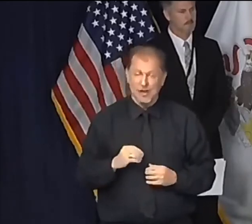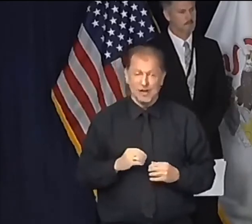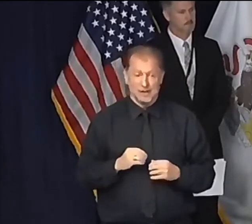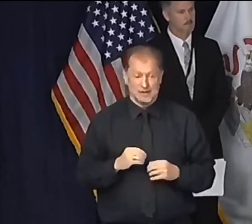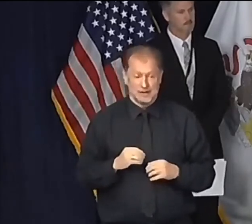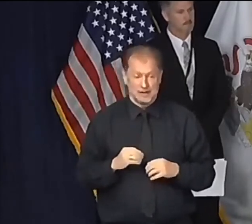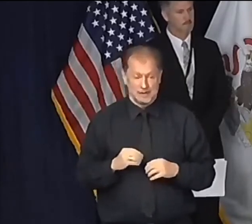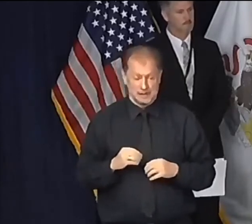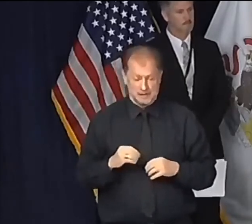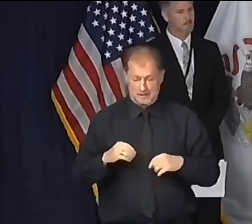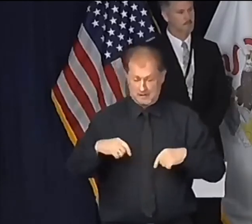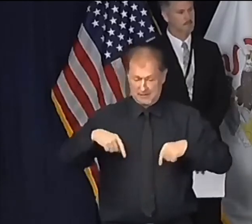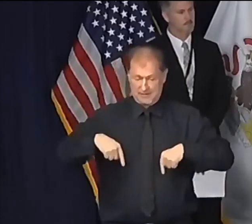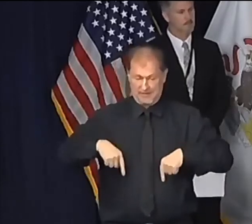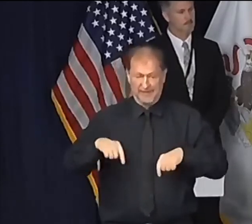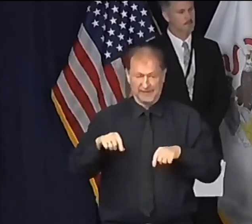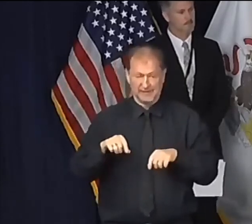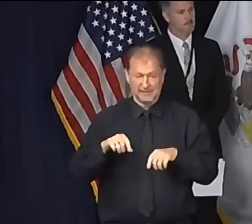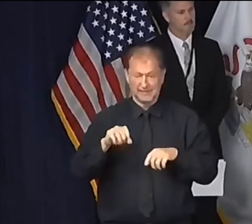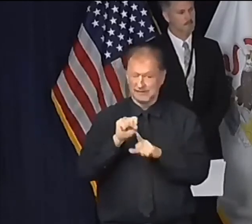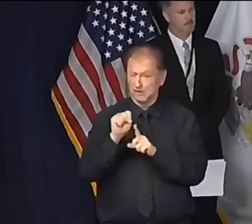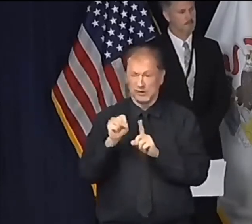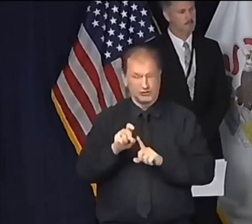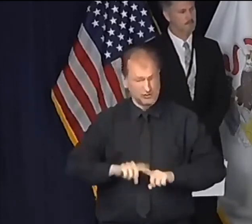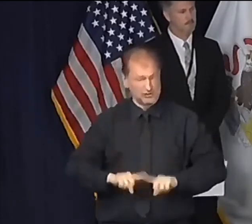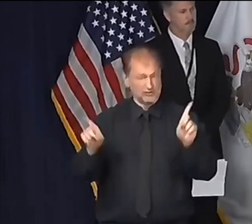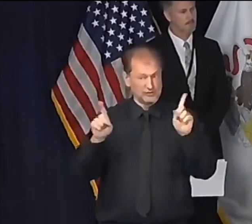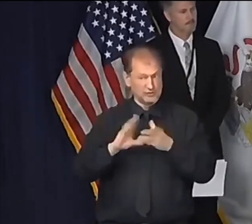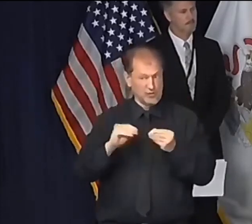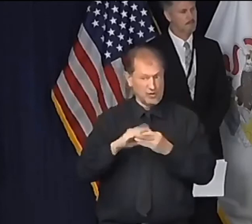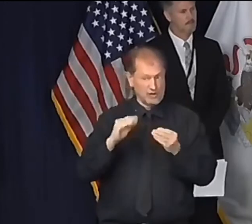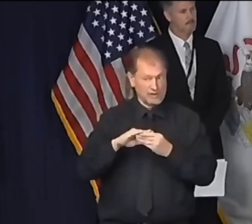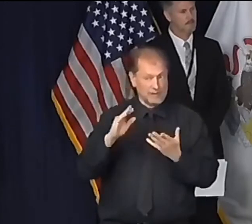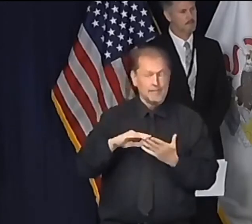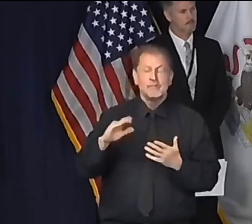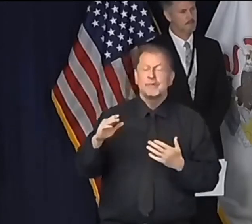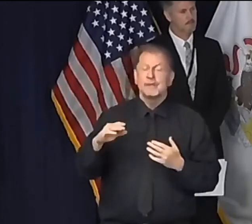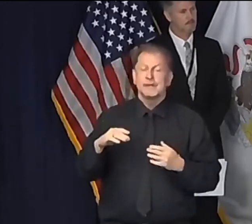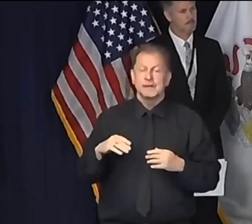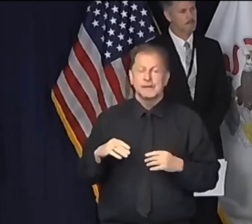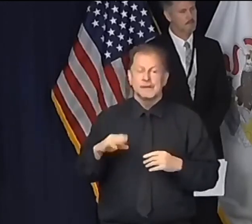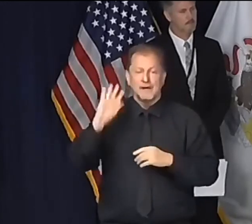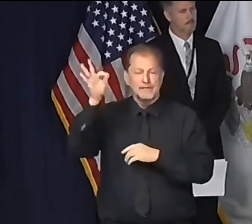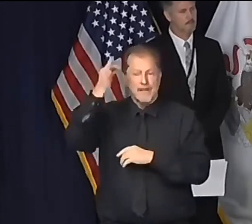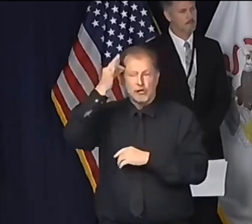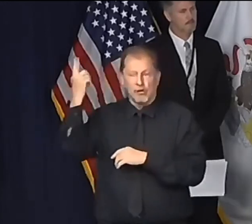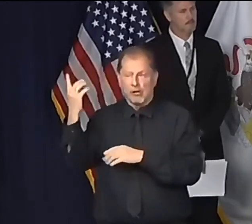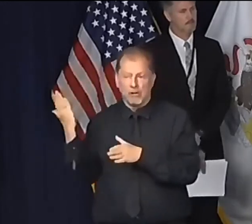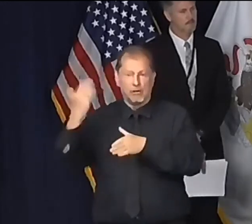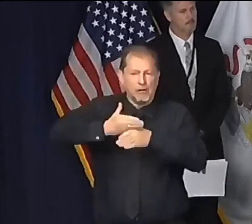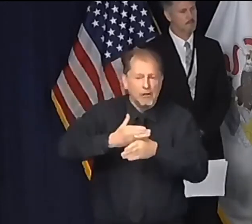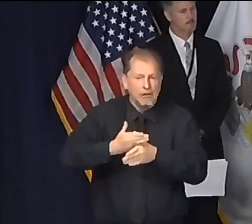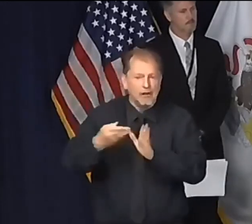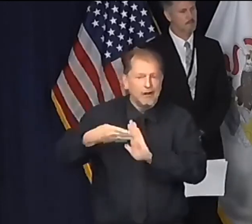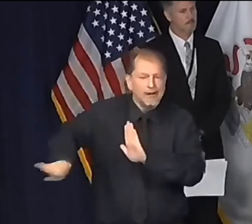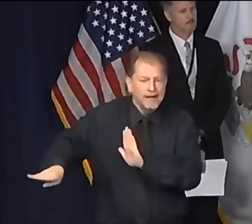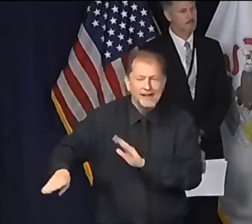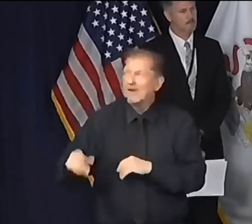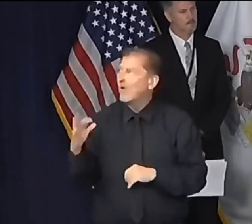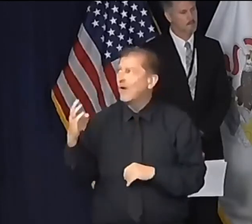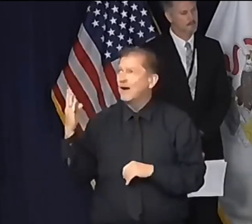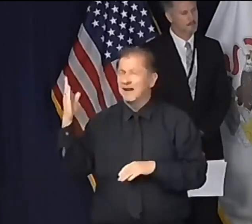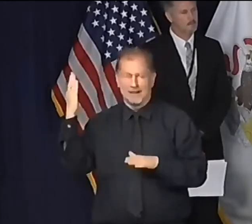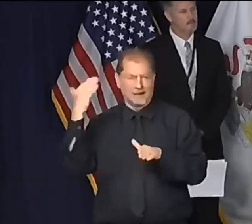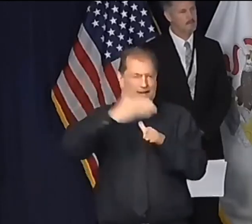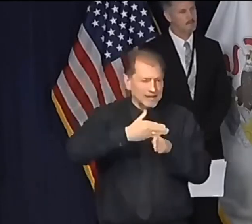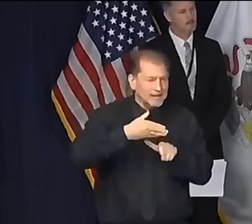that date comes in this supply chain situation for a lot of things, and the federal government waylays it sometimes. We heard that